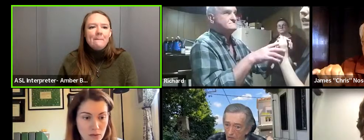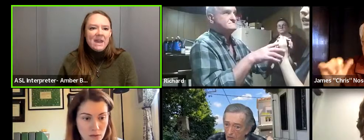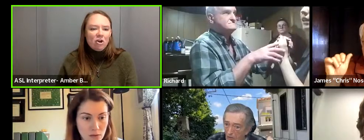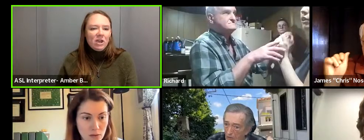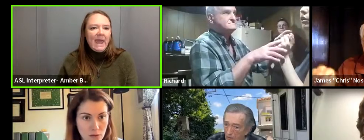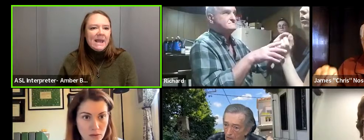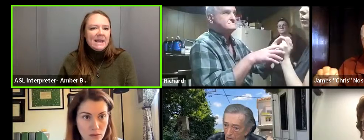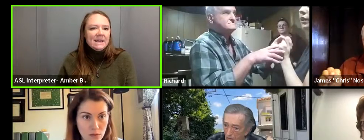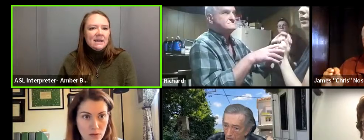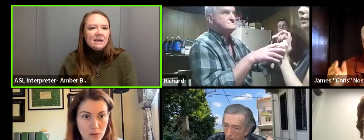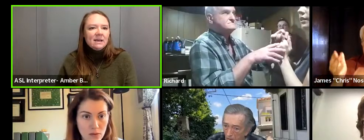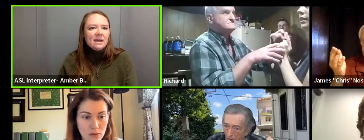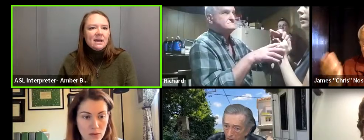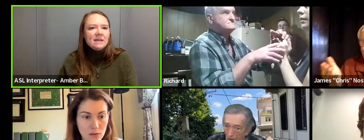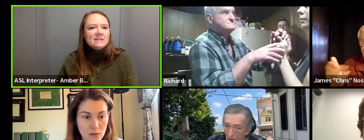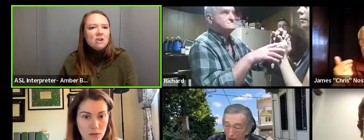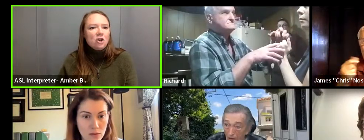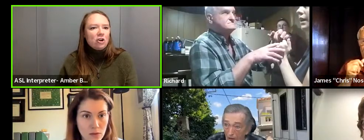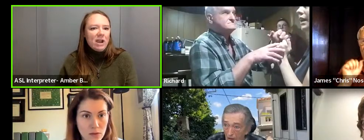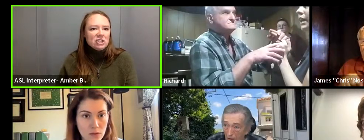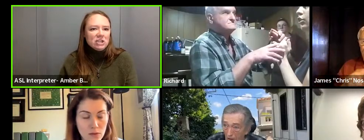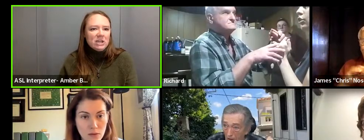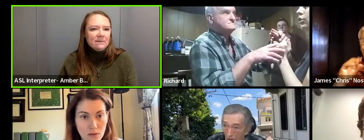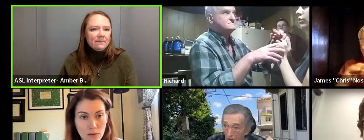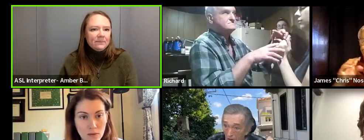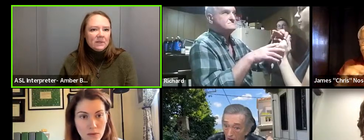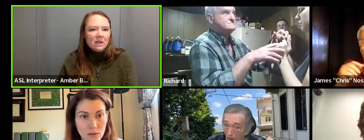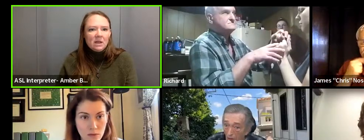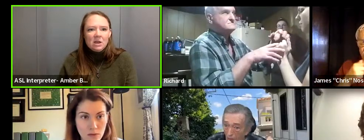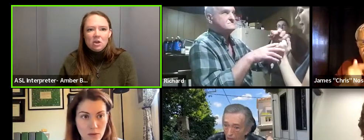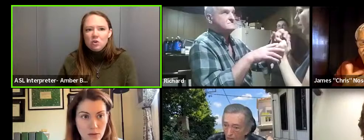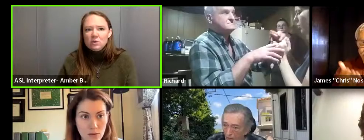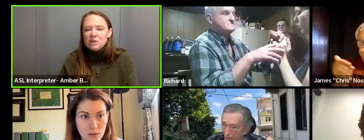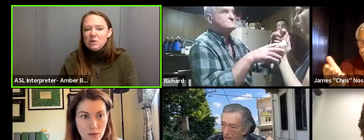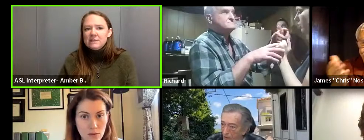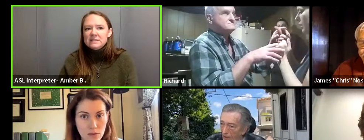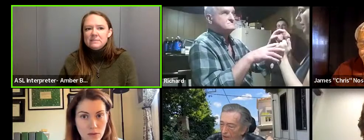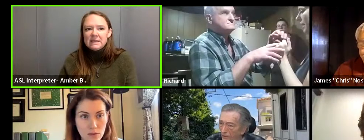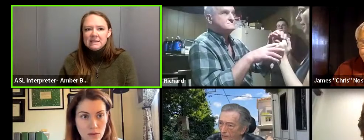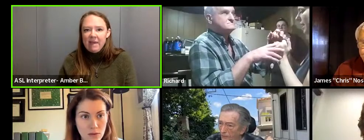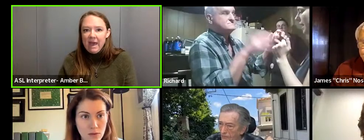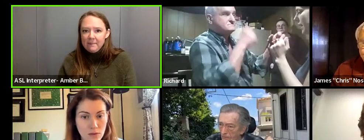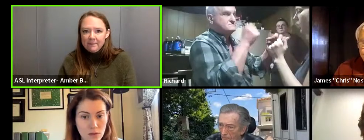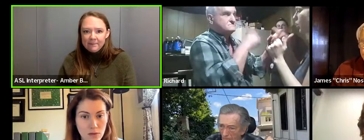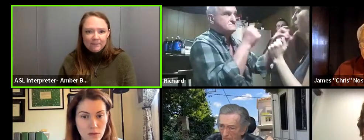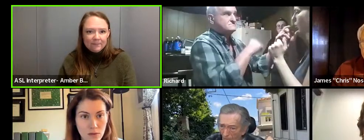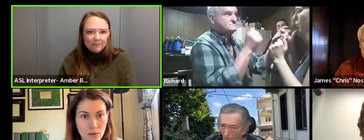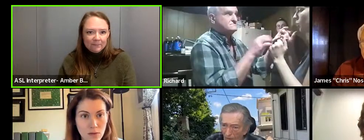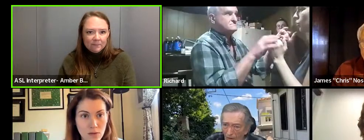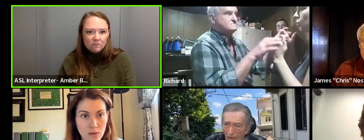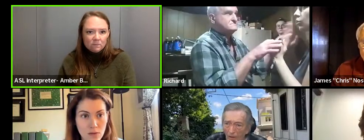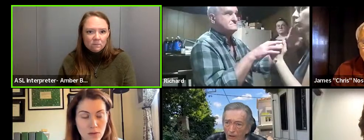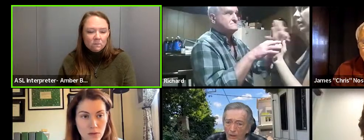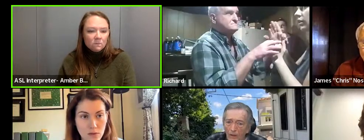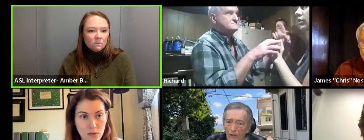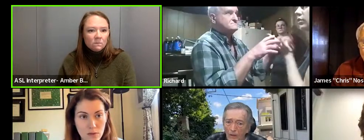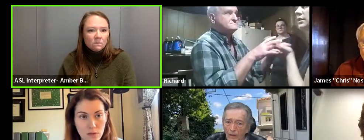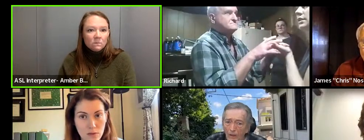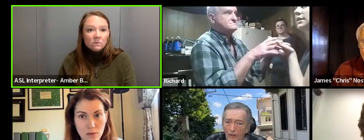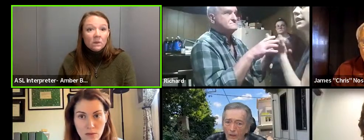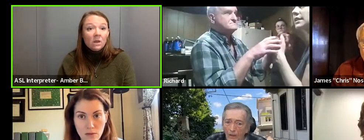with Mayor Gainey, his inauguration. Who is going to speak to that?